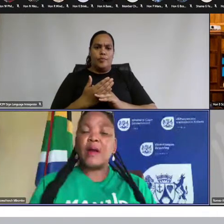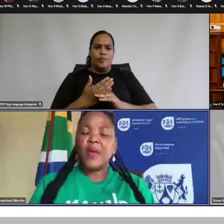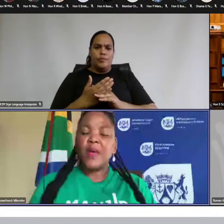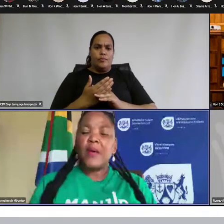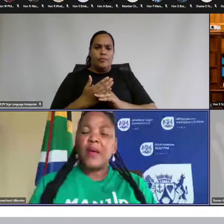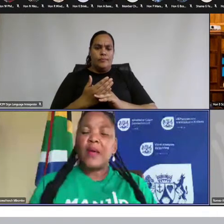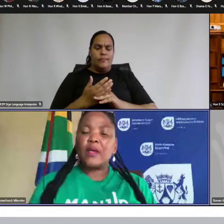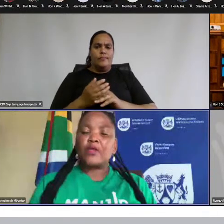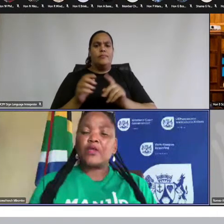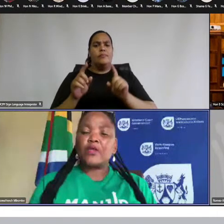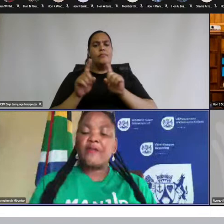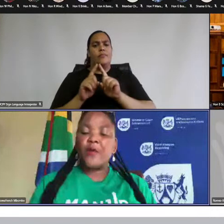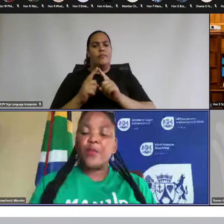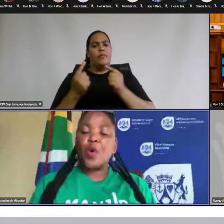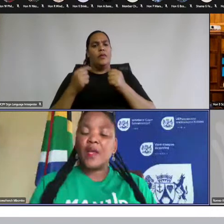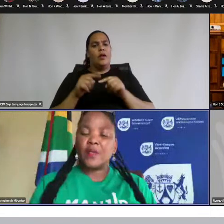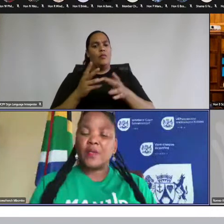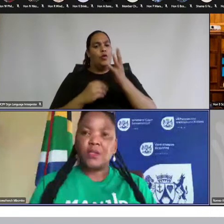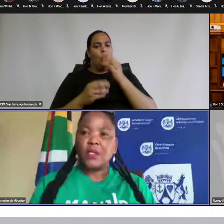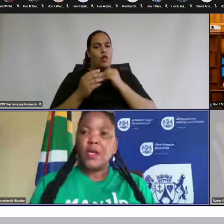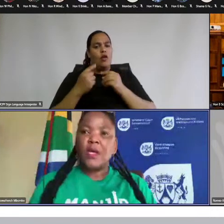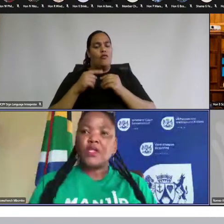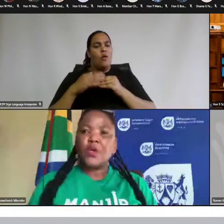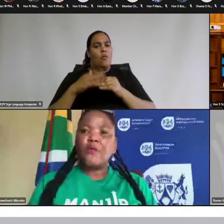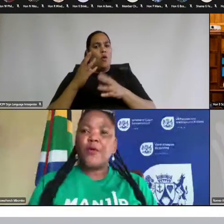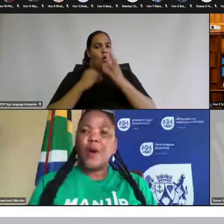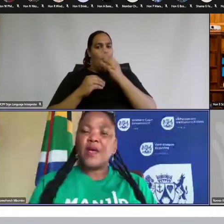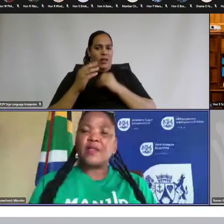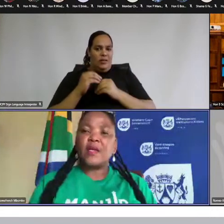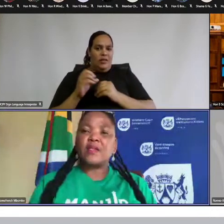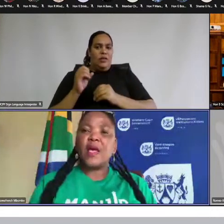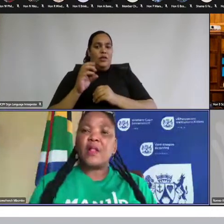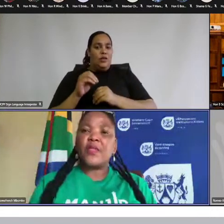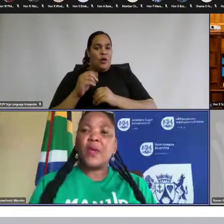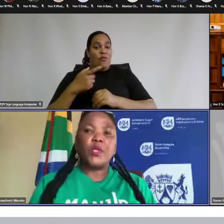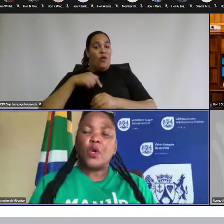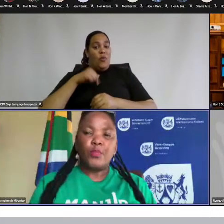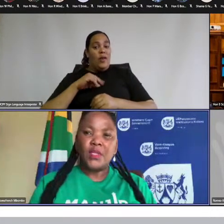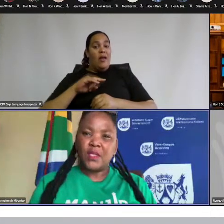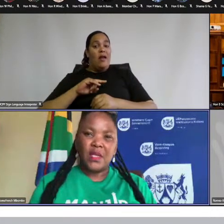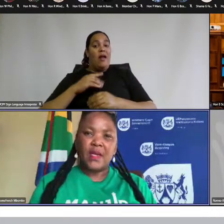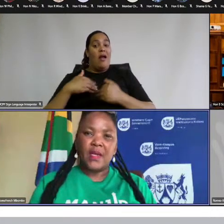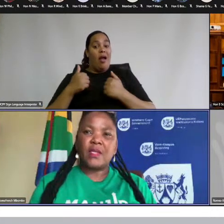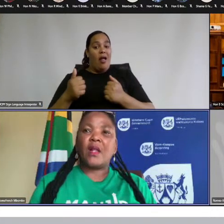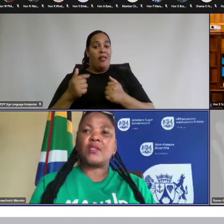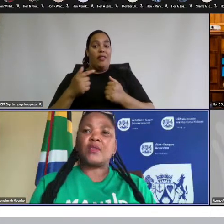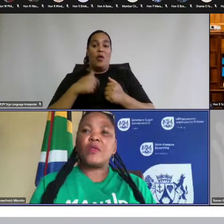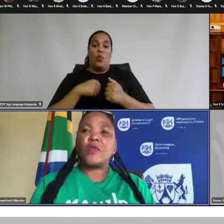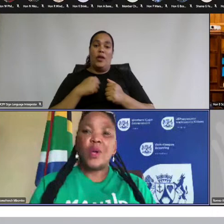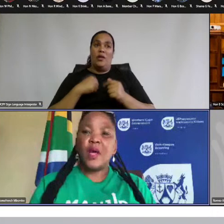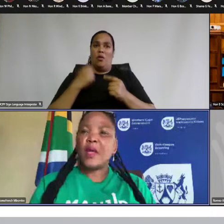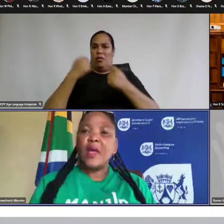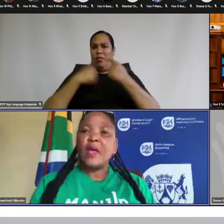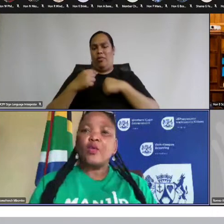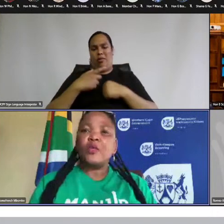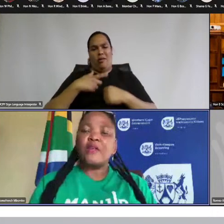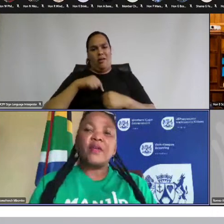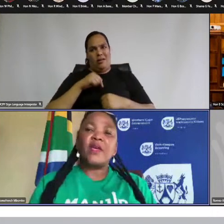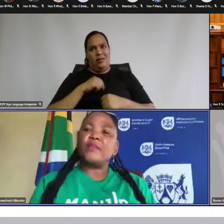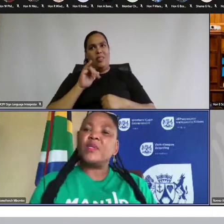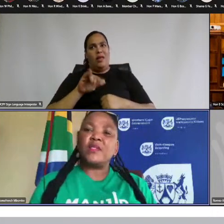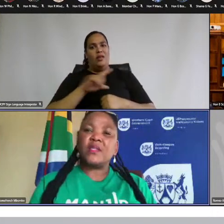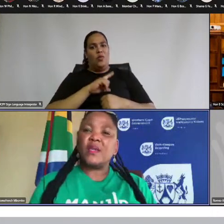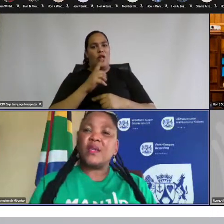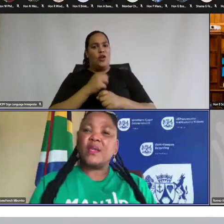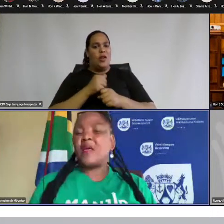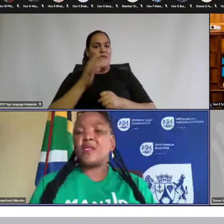And come to learn for more lessons. So for us as health, we don't politicize health. So that's why you'll never